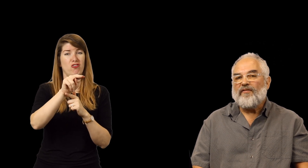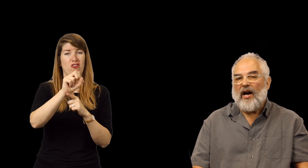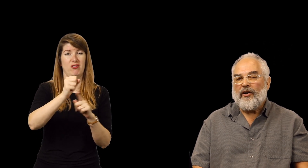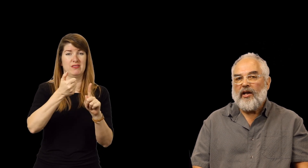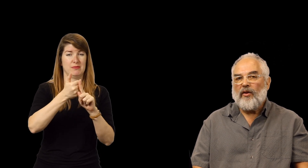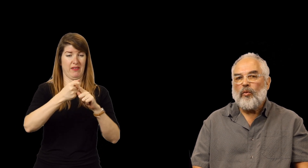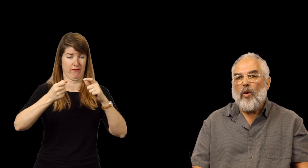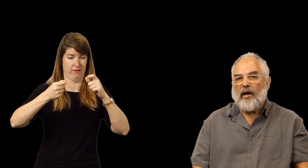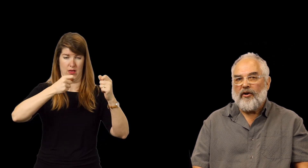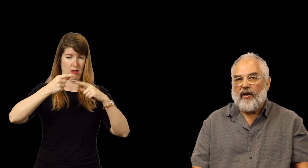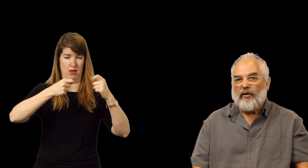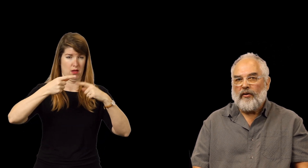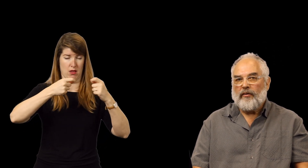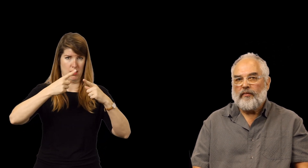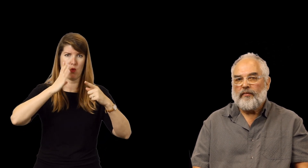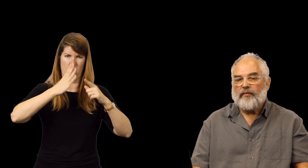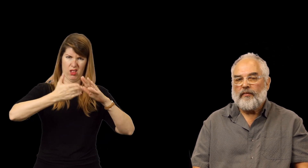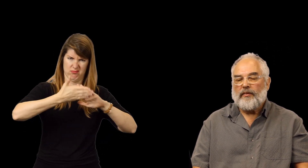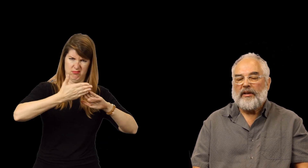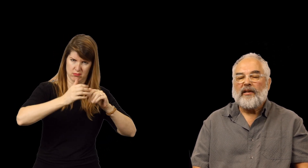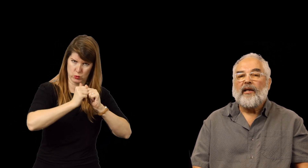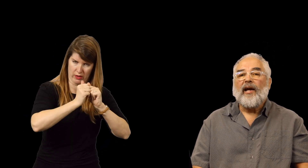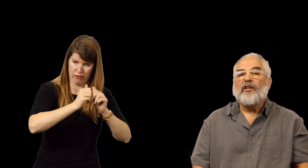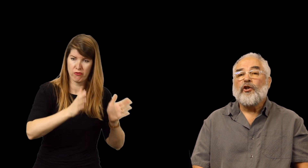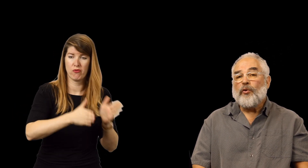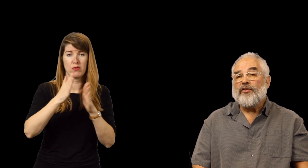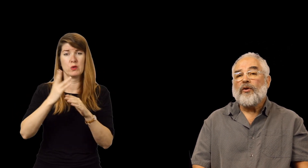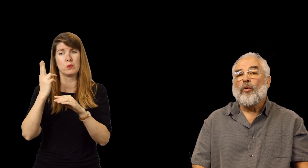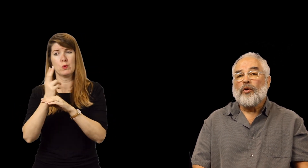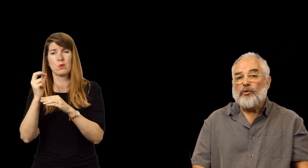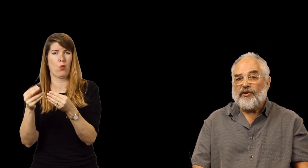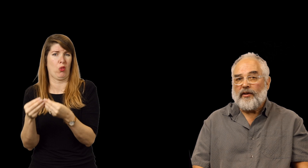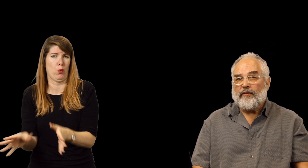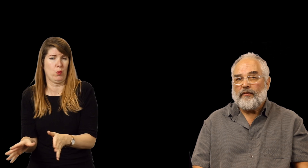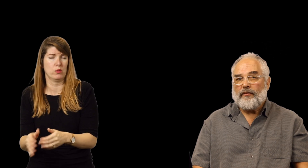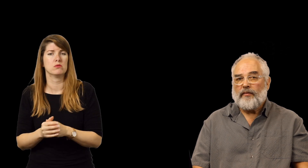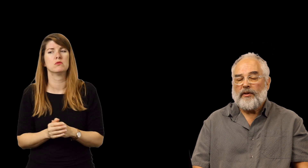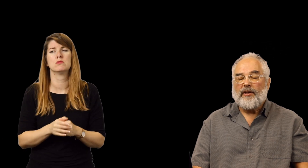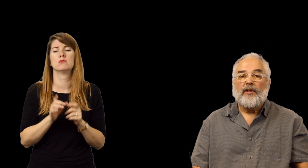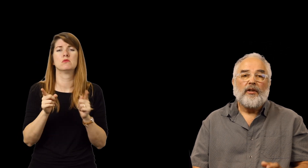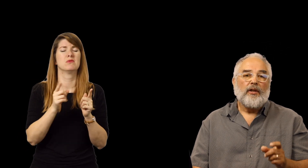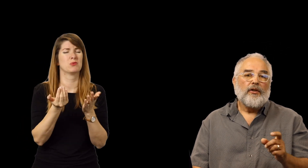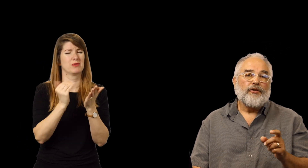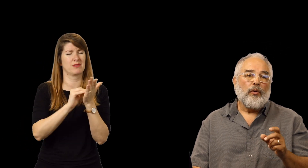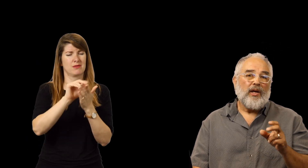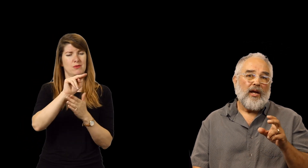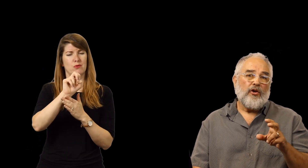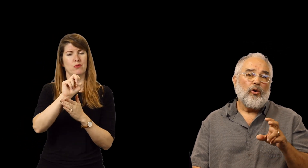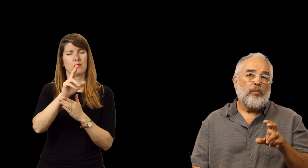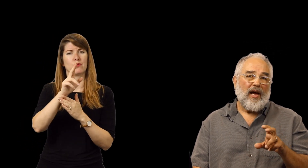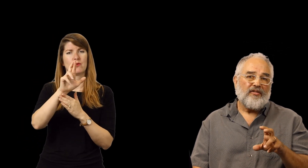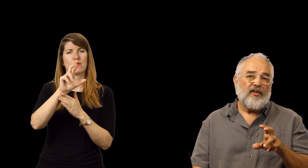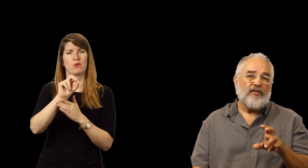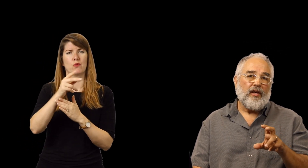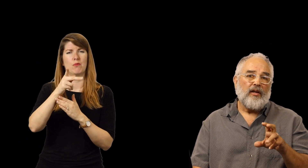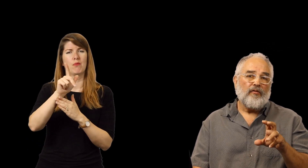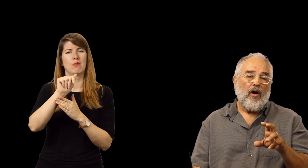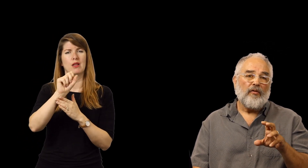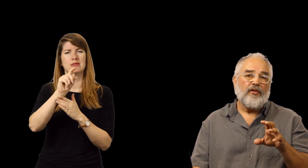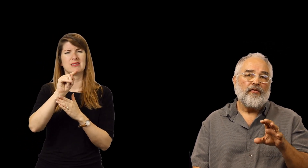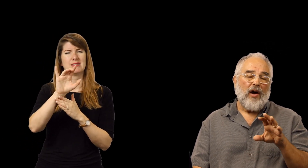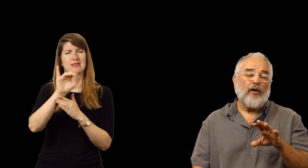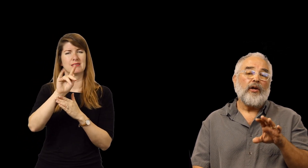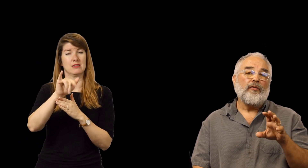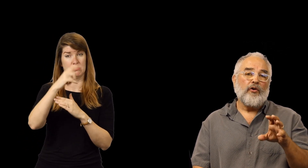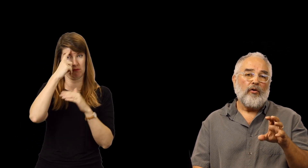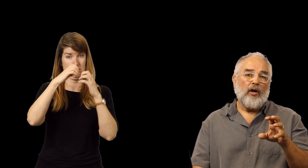Neurons that fire together wire together, and use it or lose it. So again, neuroplasticity